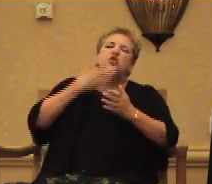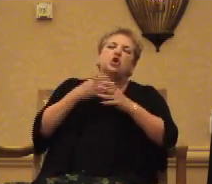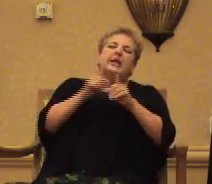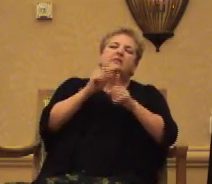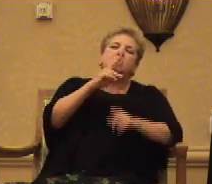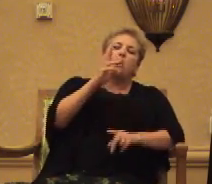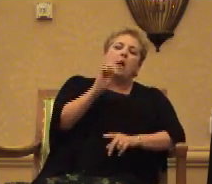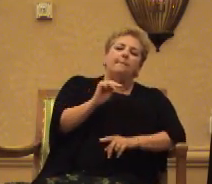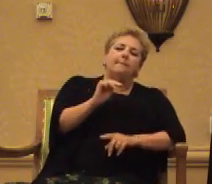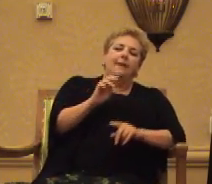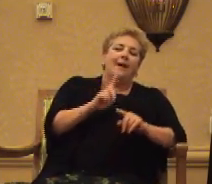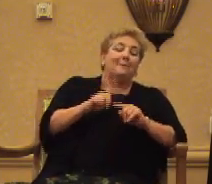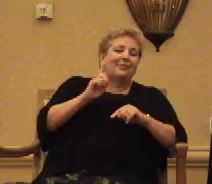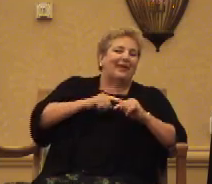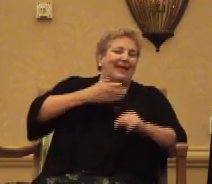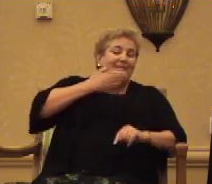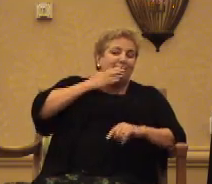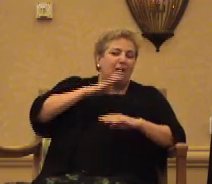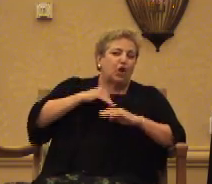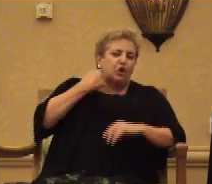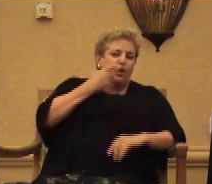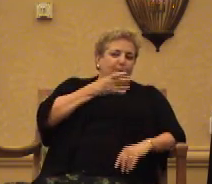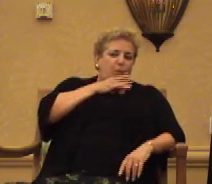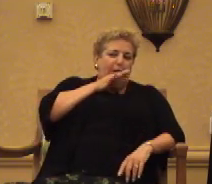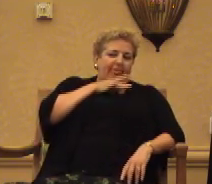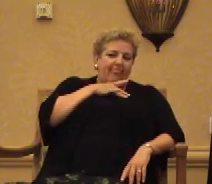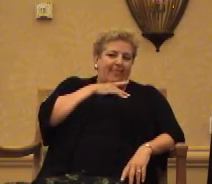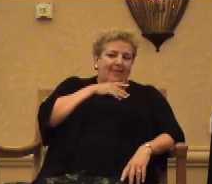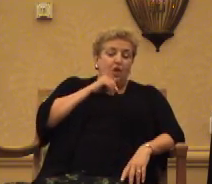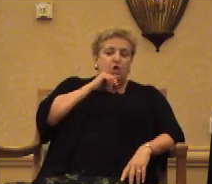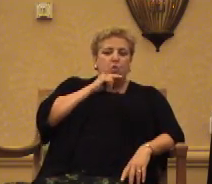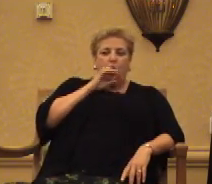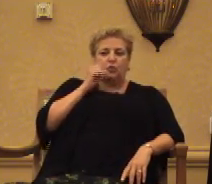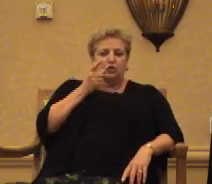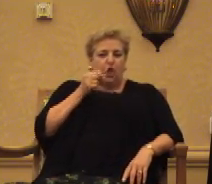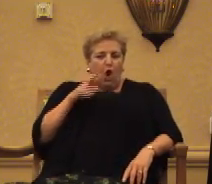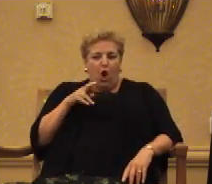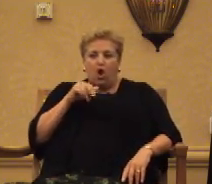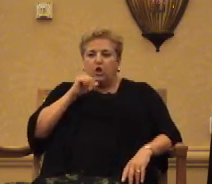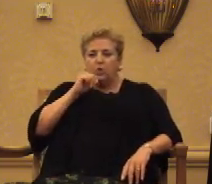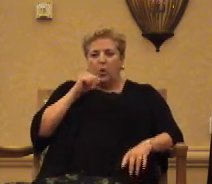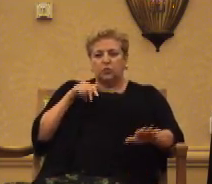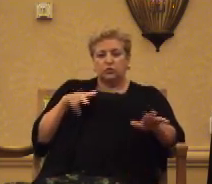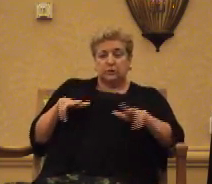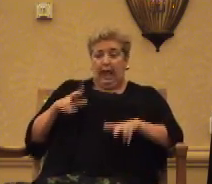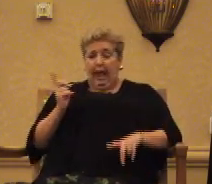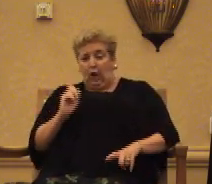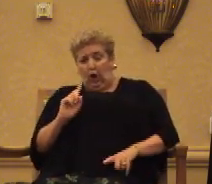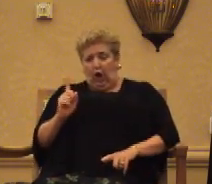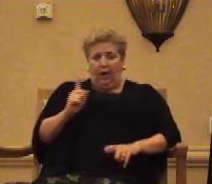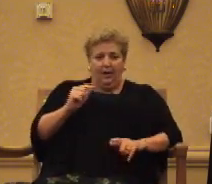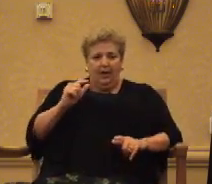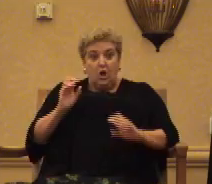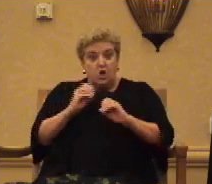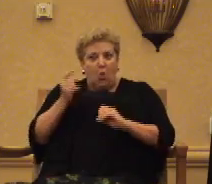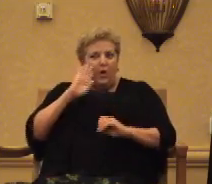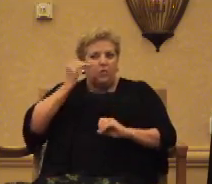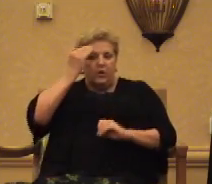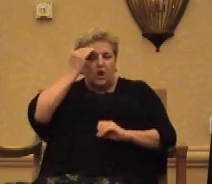they won't smell it on your breath, you won't slur your words, you won't stagger. Nobody will even know you're high, you keep a whole week's supply in your shirt pocket." What would